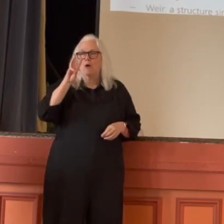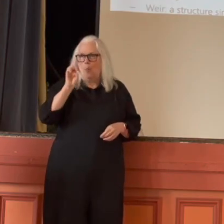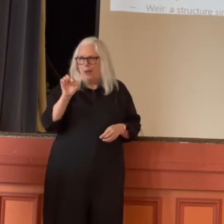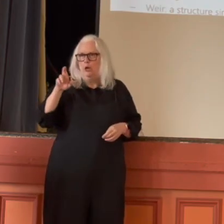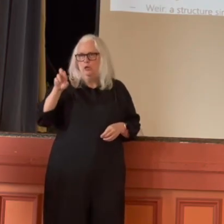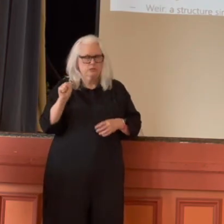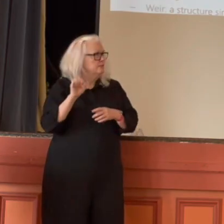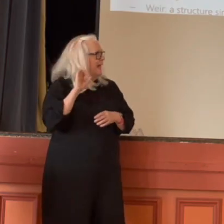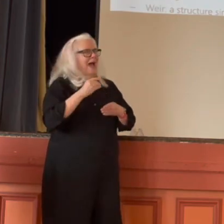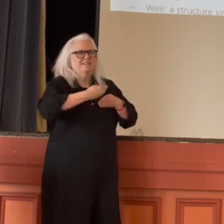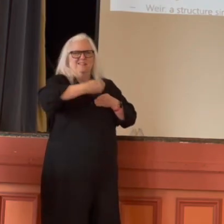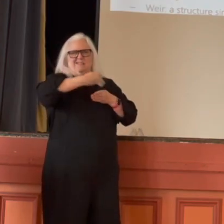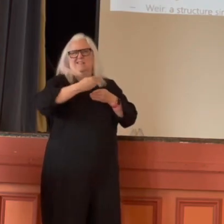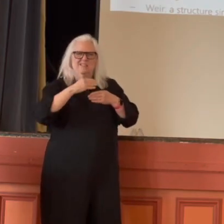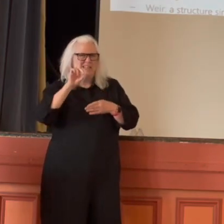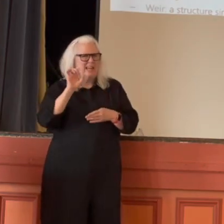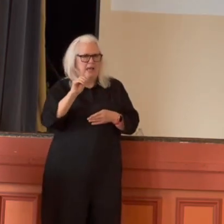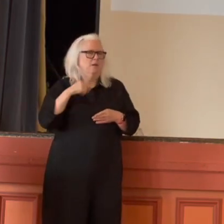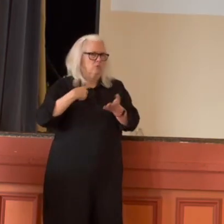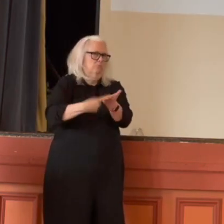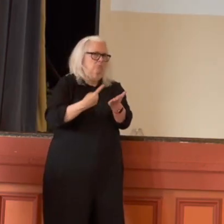about earlier.